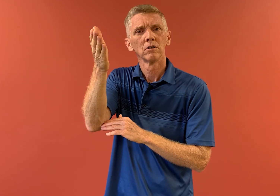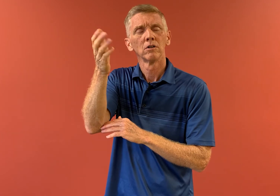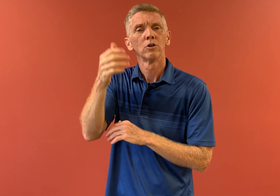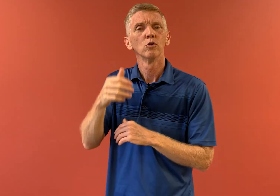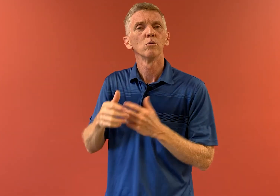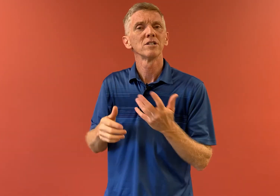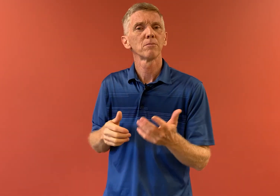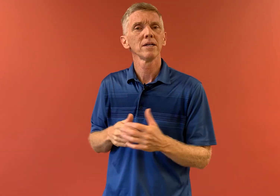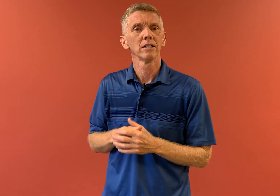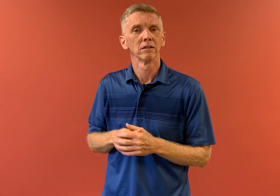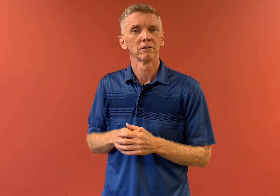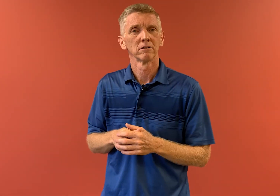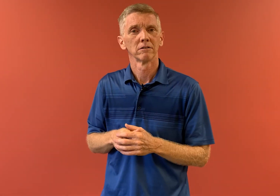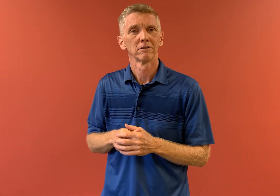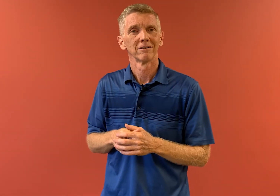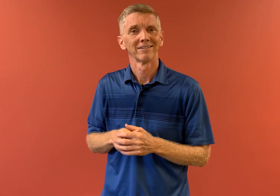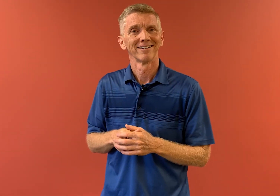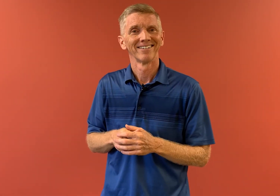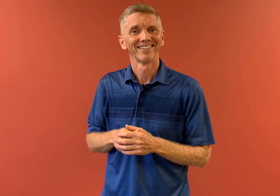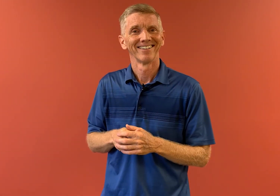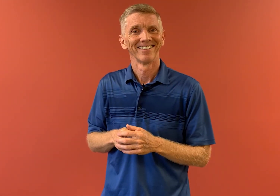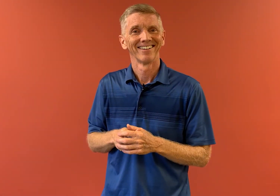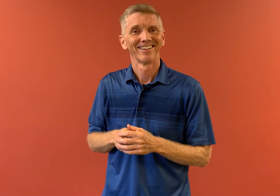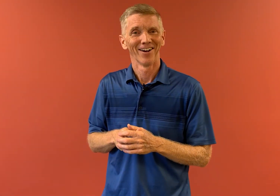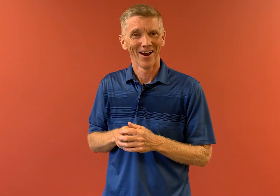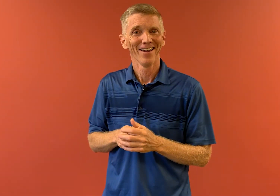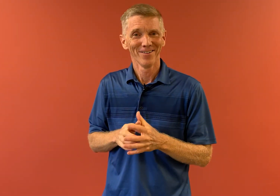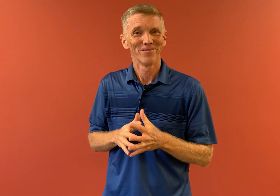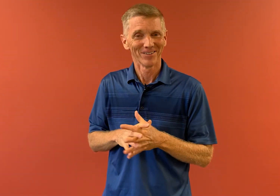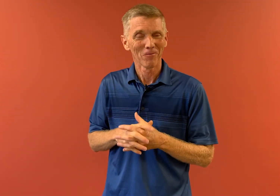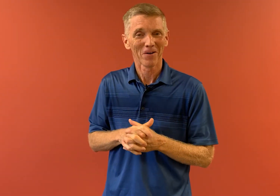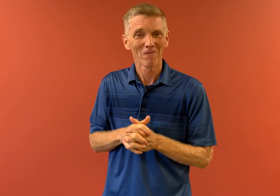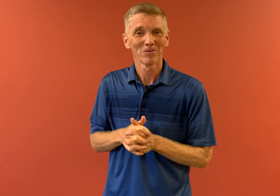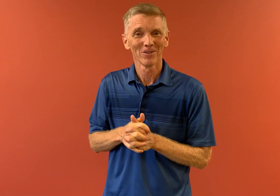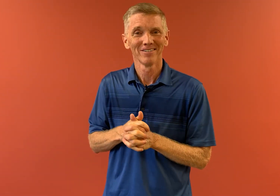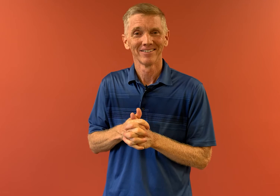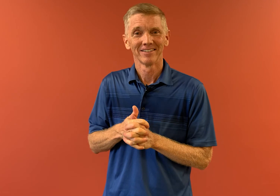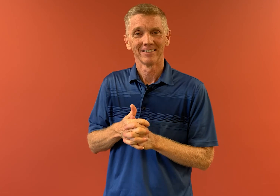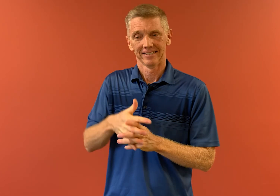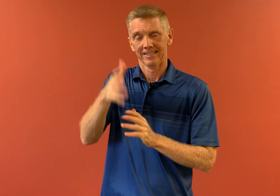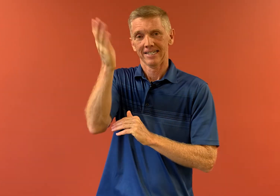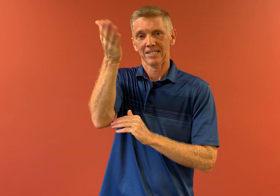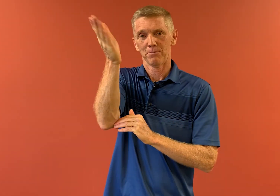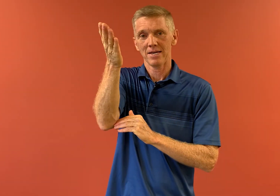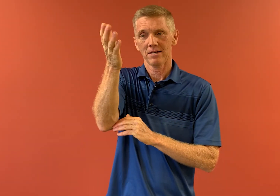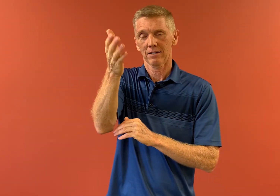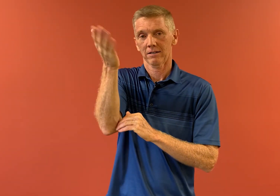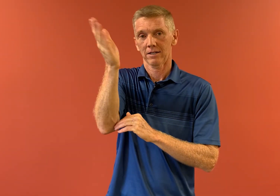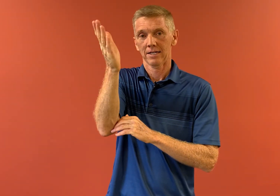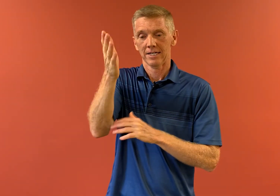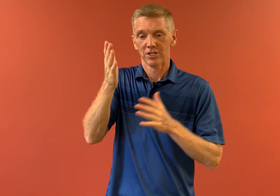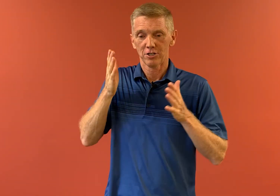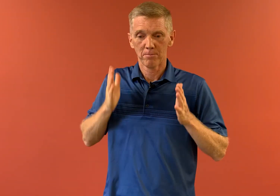Who will be speaking? All right? Feeling more comfortable? Speak.